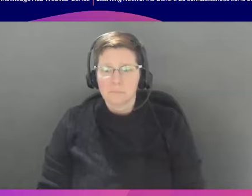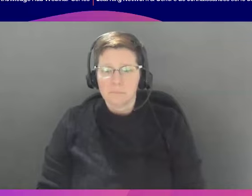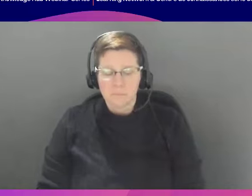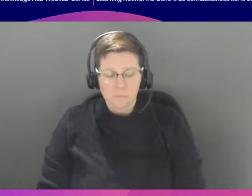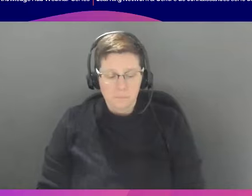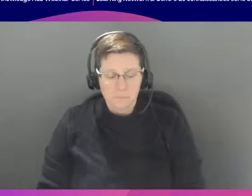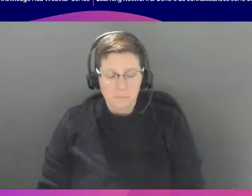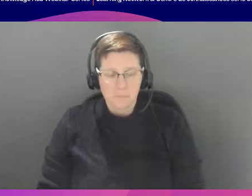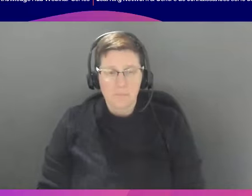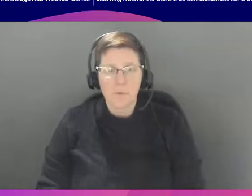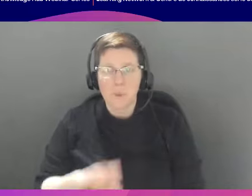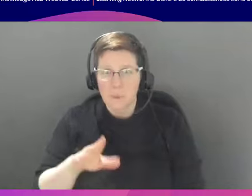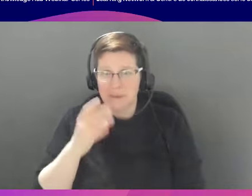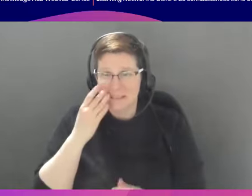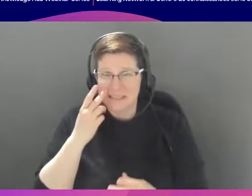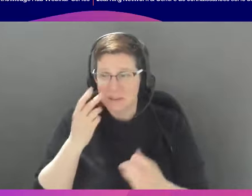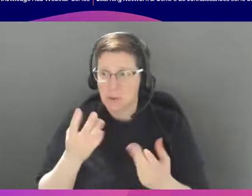Okay, sorry, there's so many questions coming in. We're like,